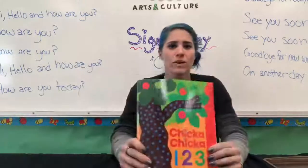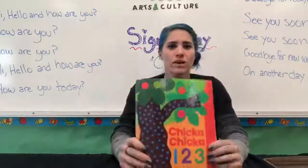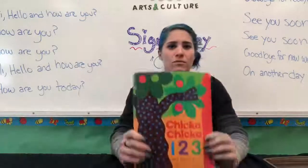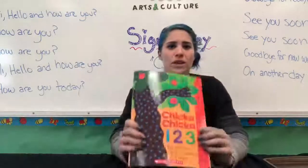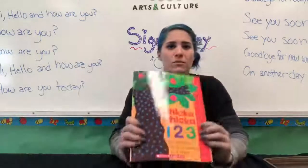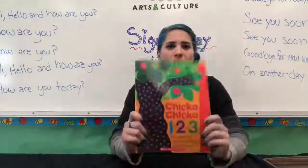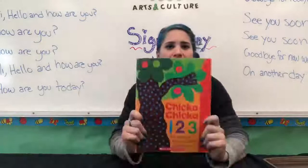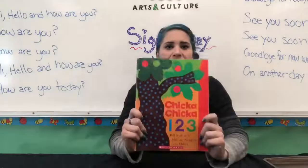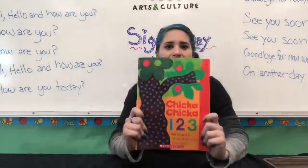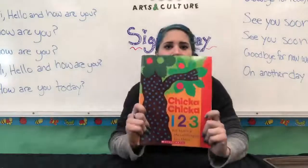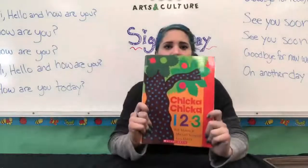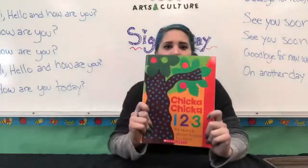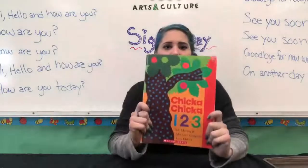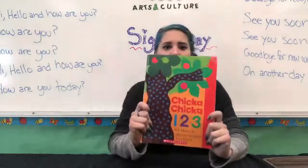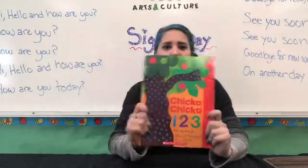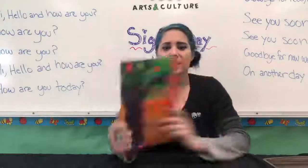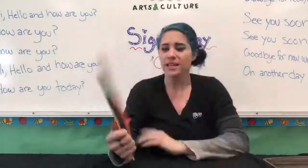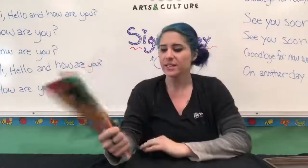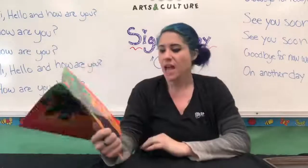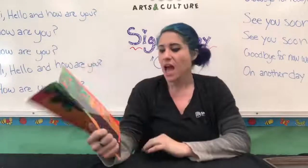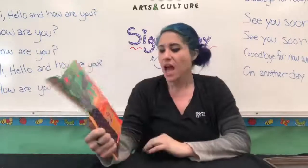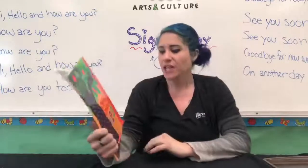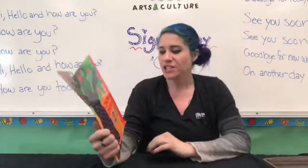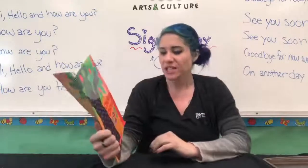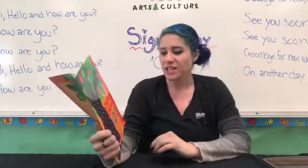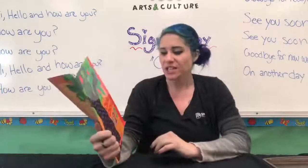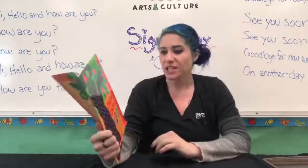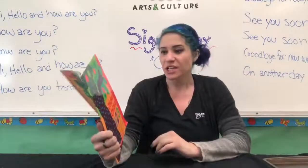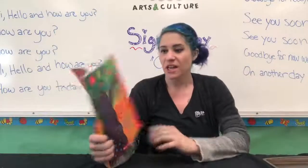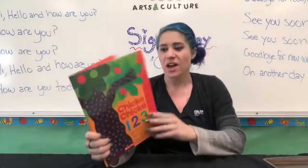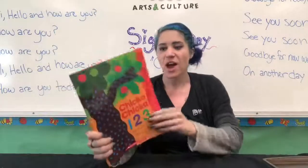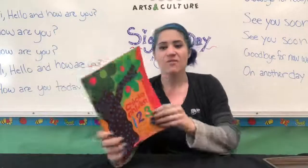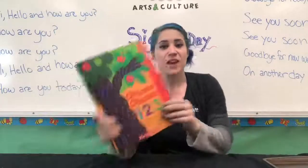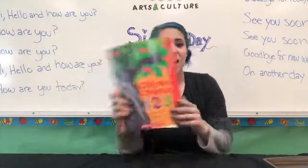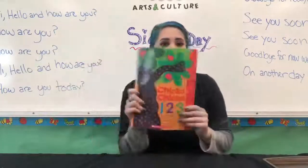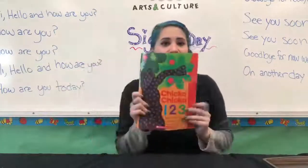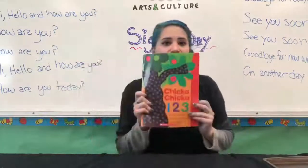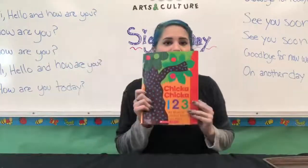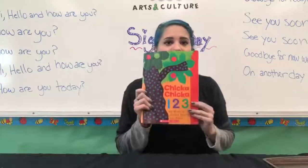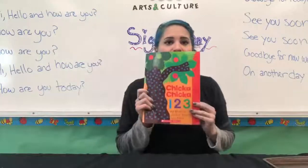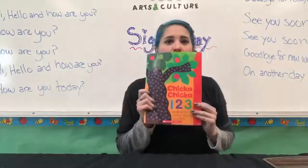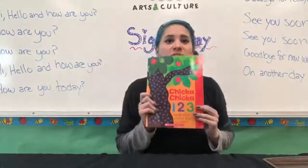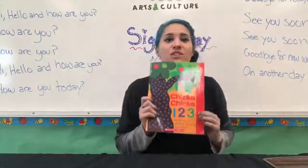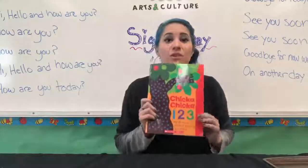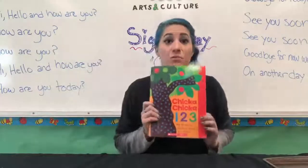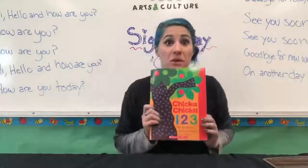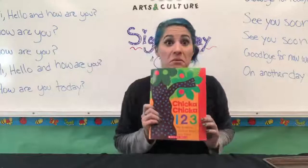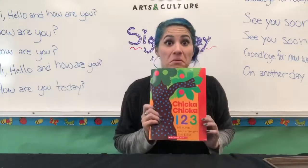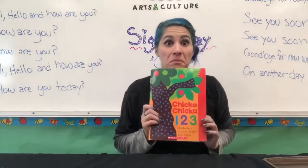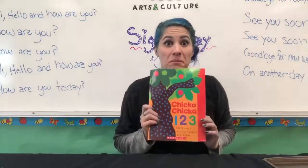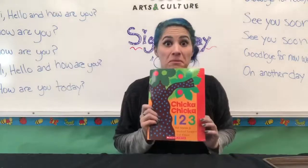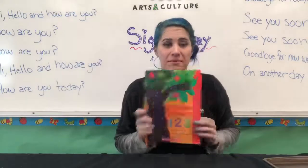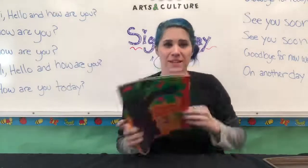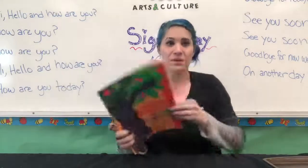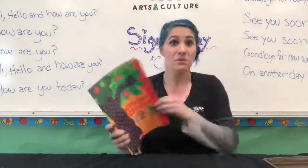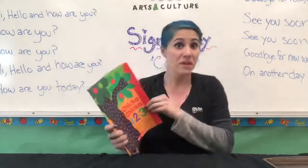could read one of my favorite stories, A Chicka Chicka. All right, Chicka Chicka 1, 2, 3. You guys wanna read it